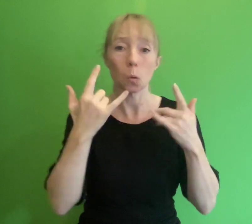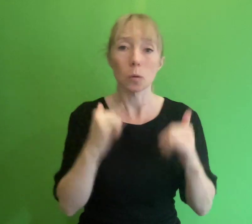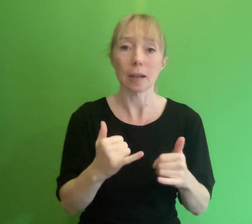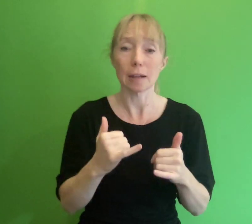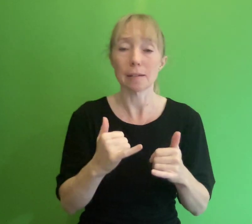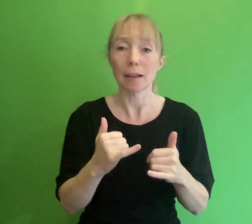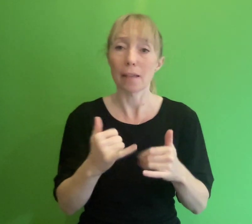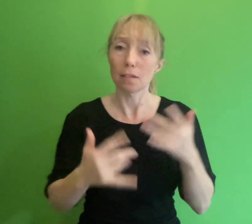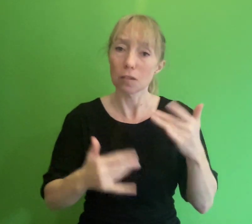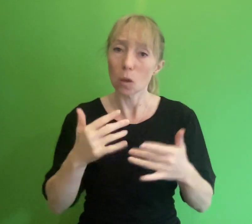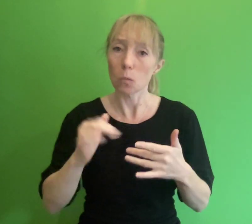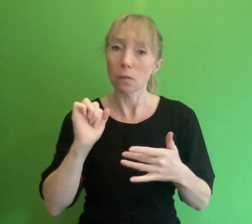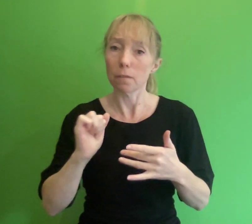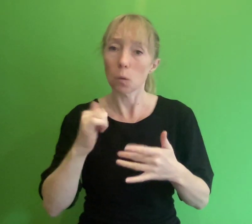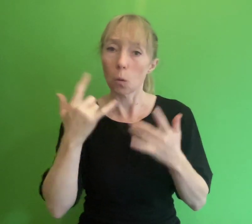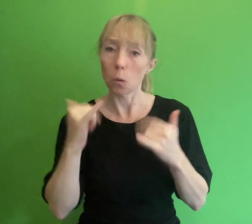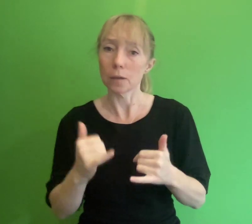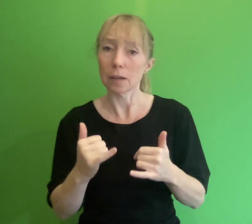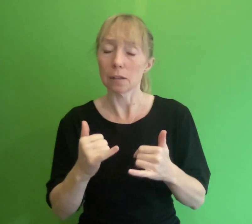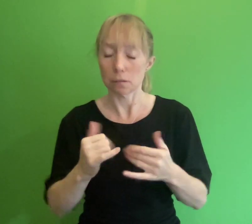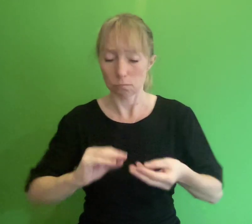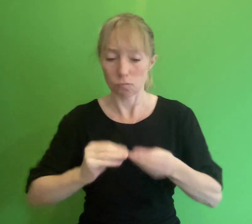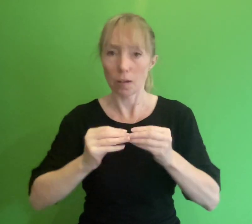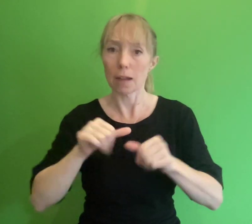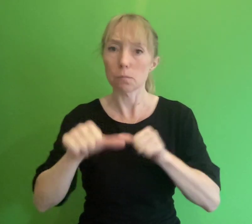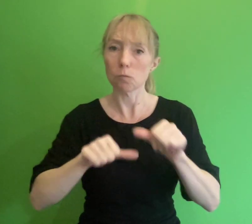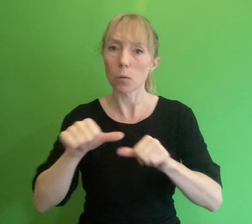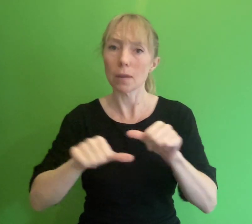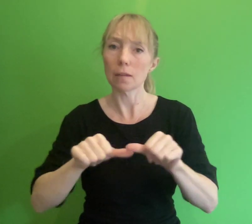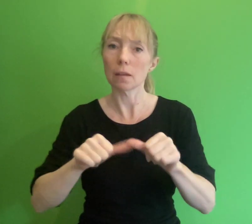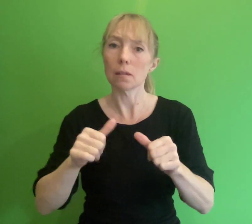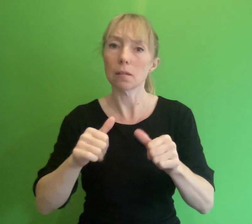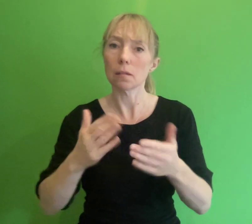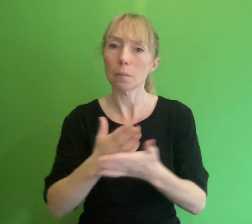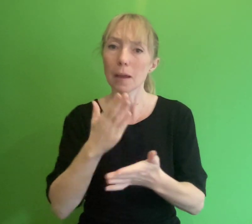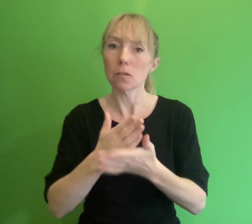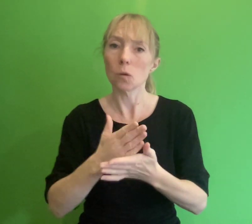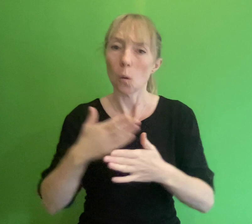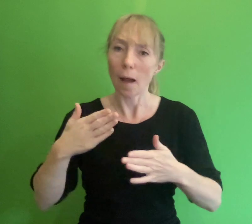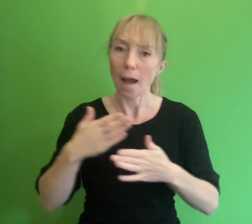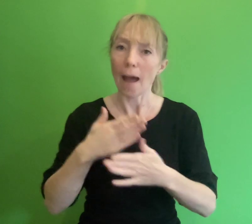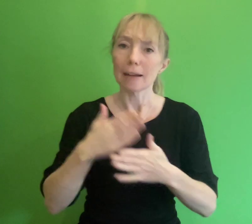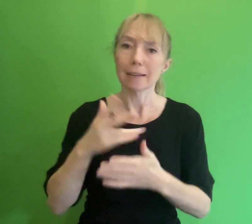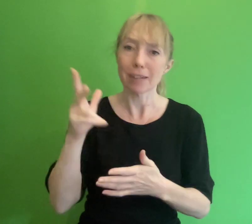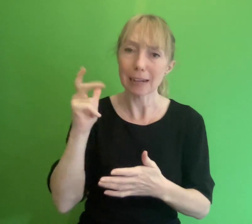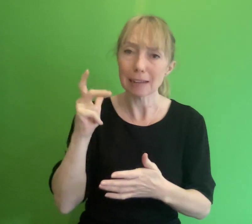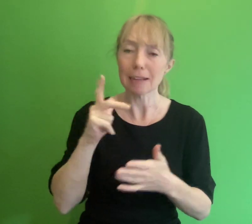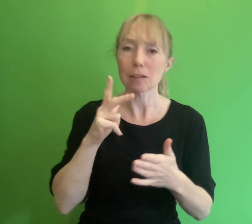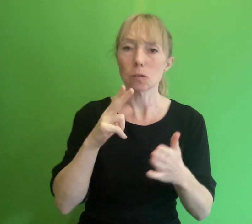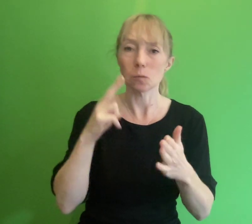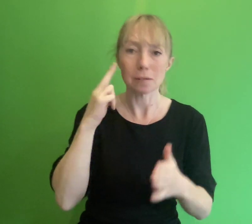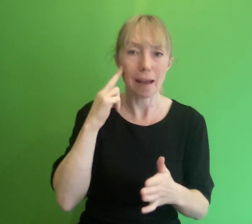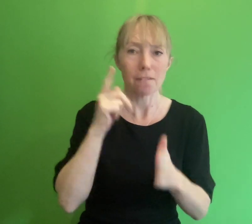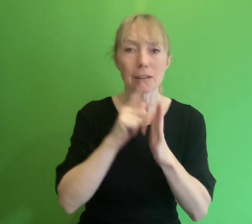audit. Create processes to ensure you are actively listening to deaf and disabled people on the ongoing